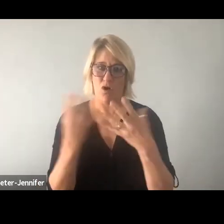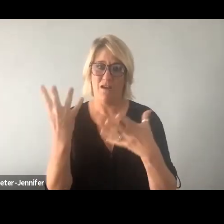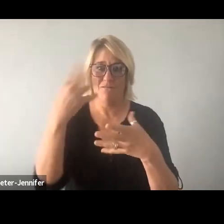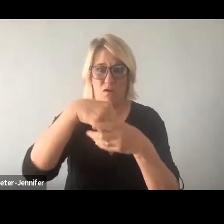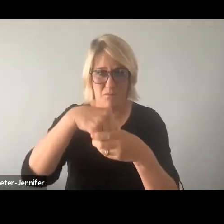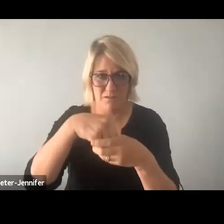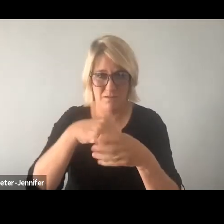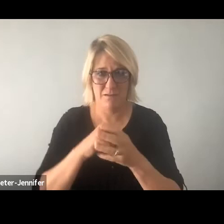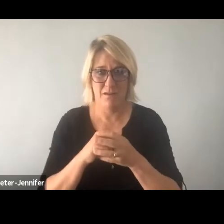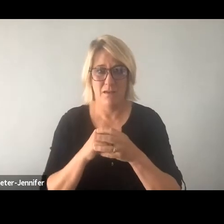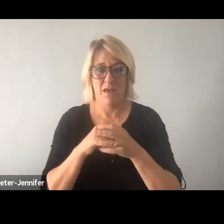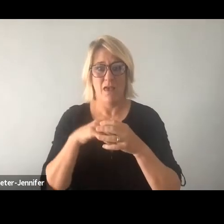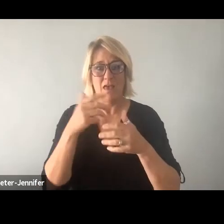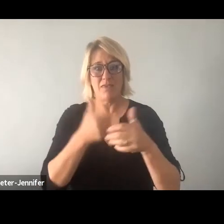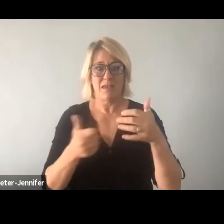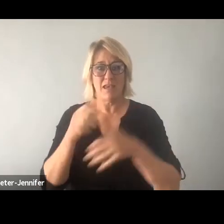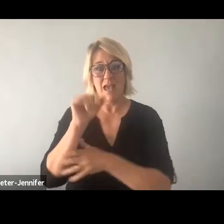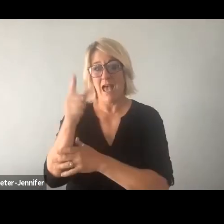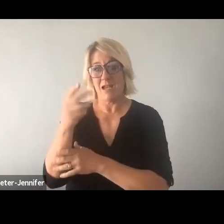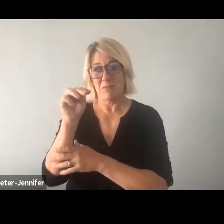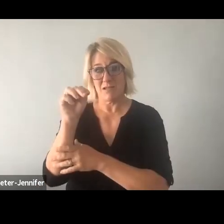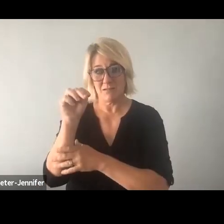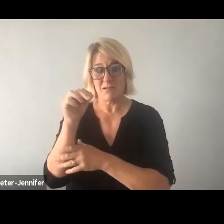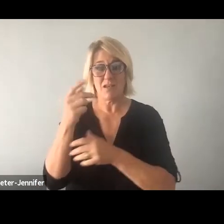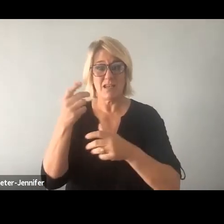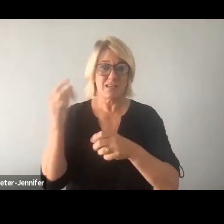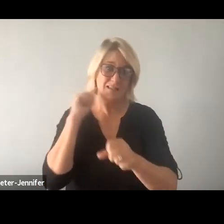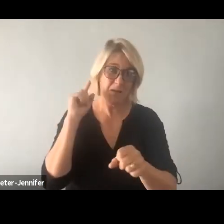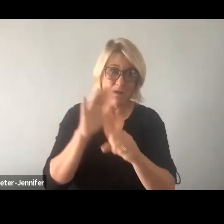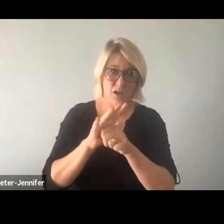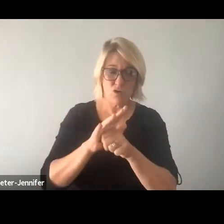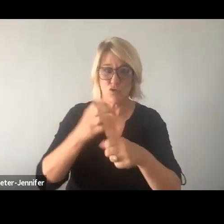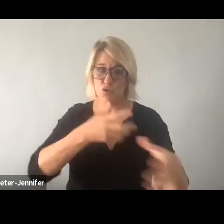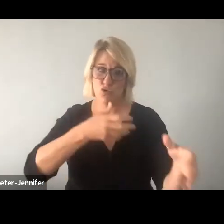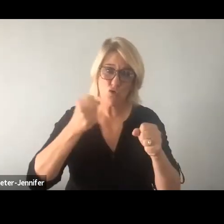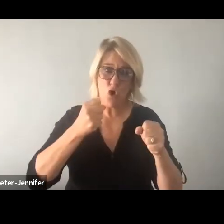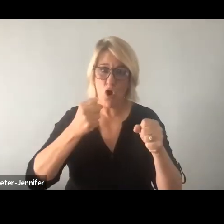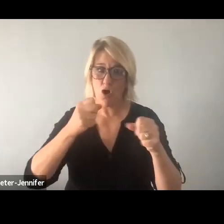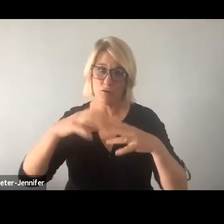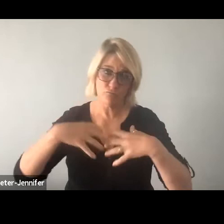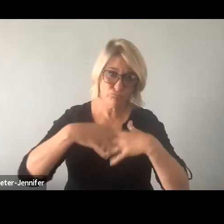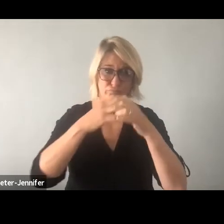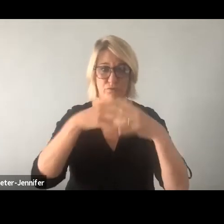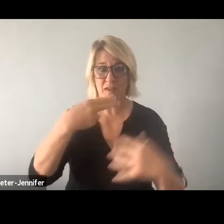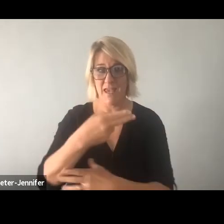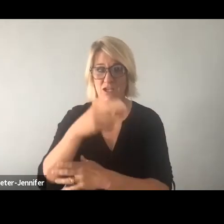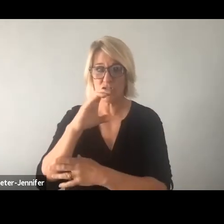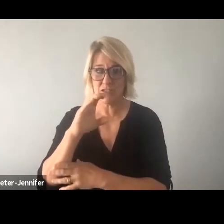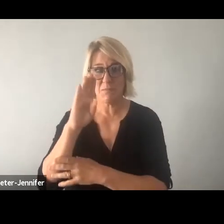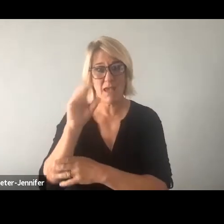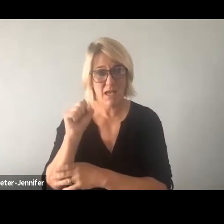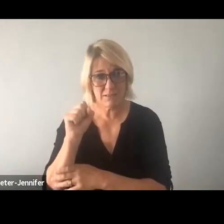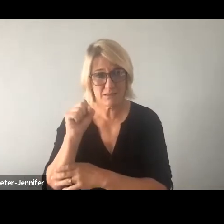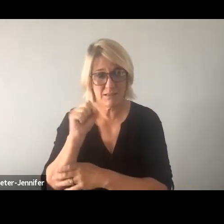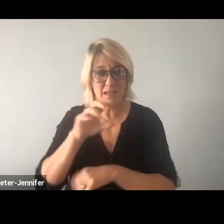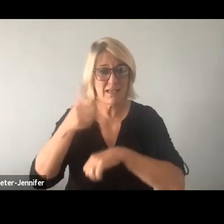that the administration is committed to strong implementation of the HCBS settings rule. This